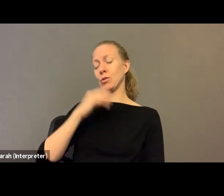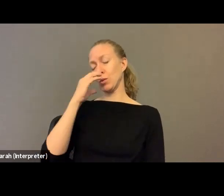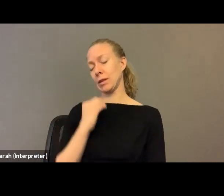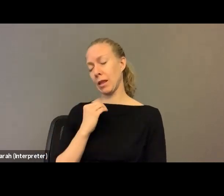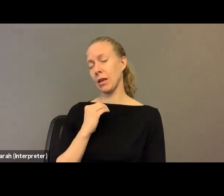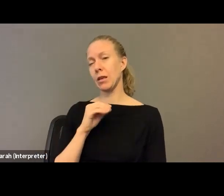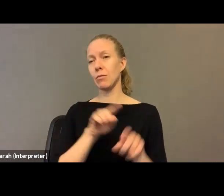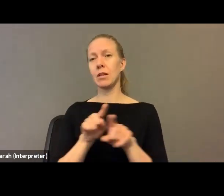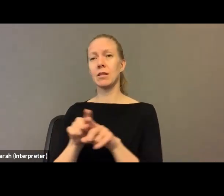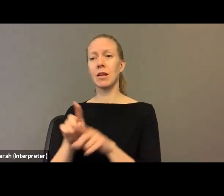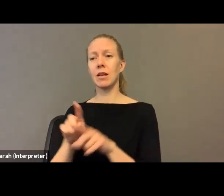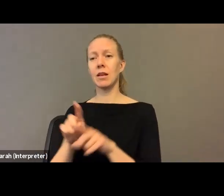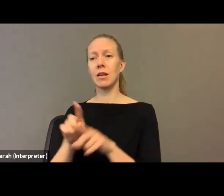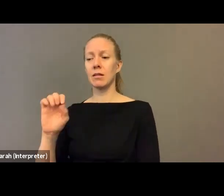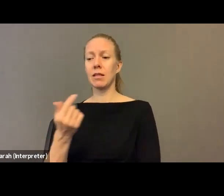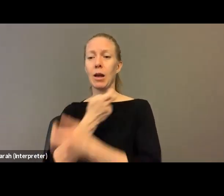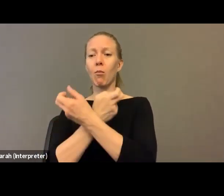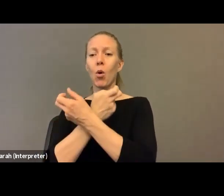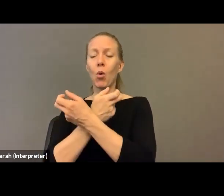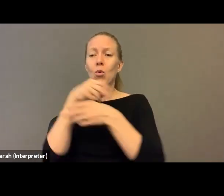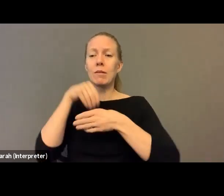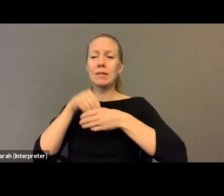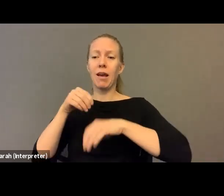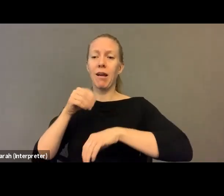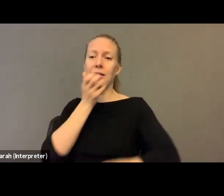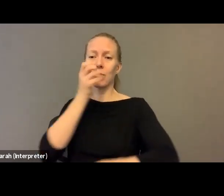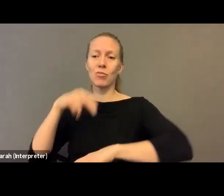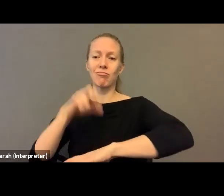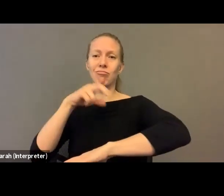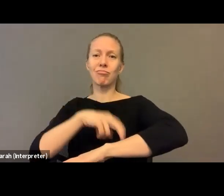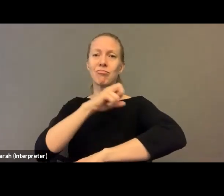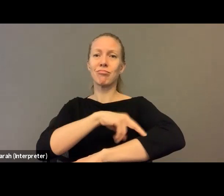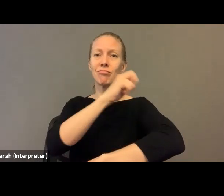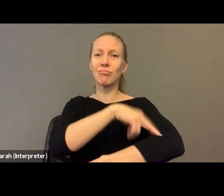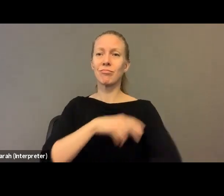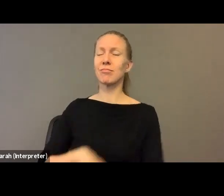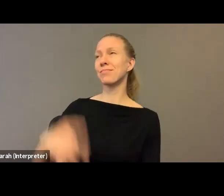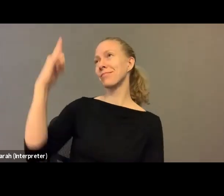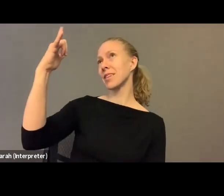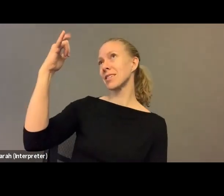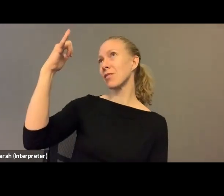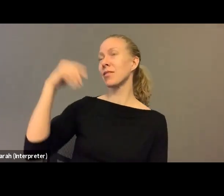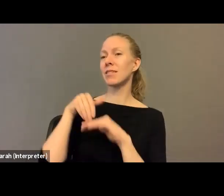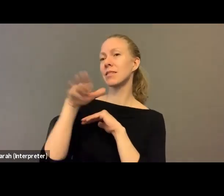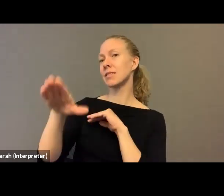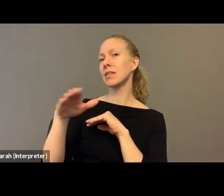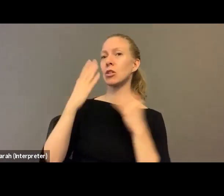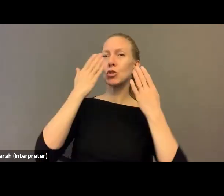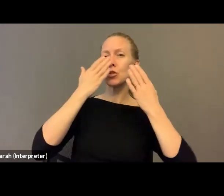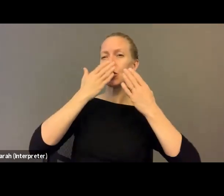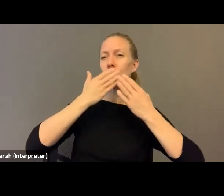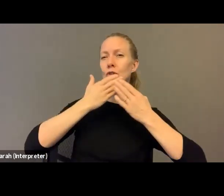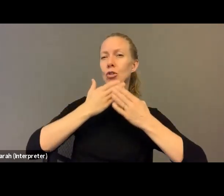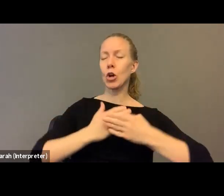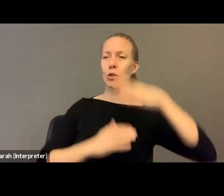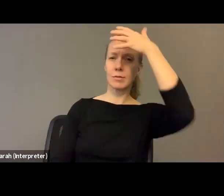leg bone inside a grasshopper. In the selfie I sent, darkness curtains one side of my head,